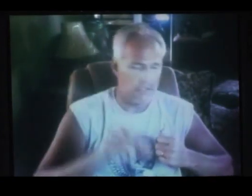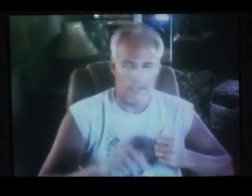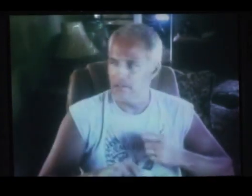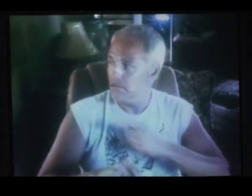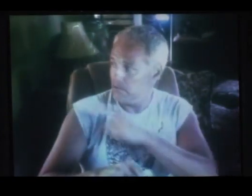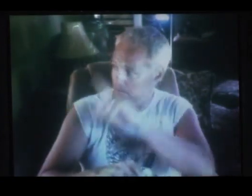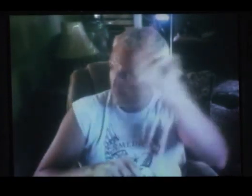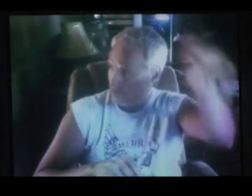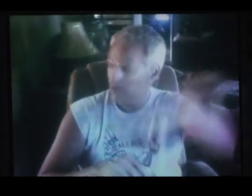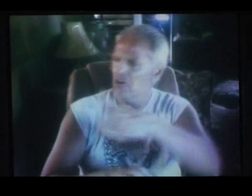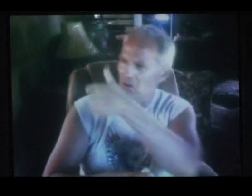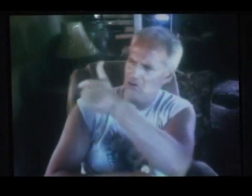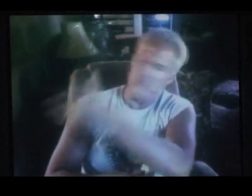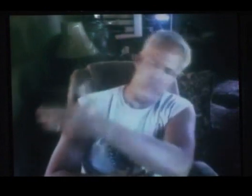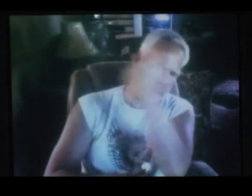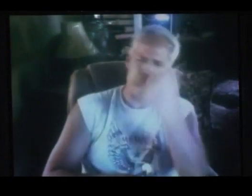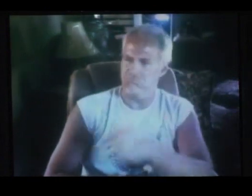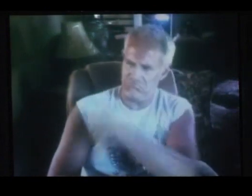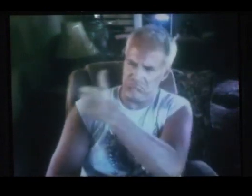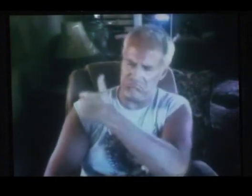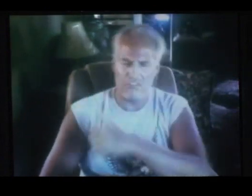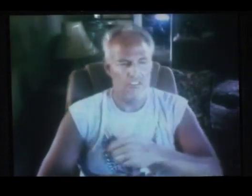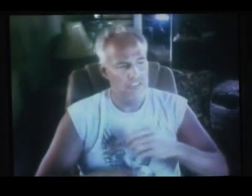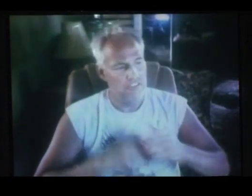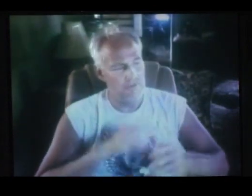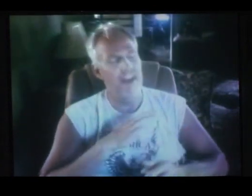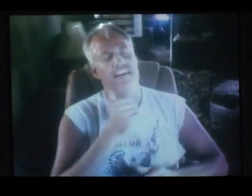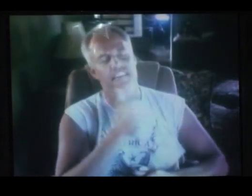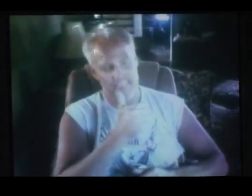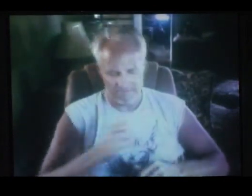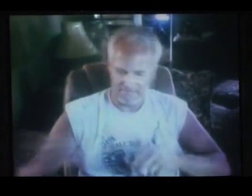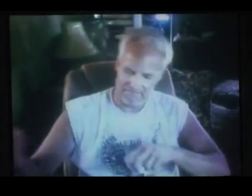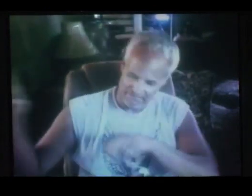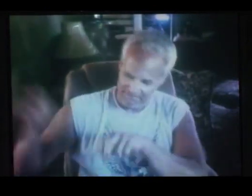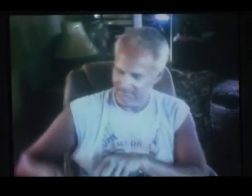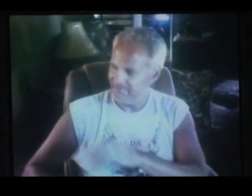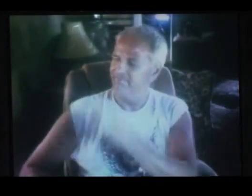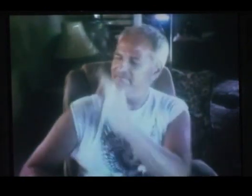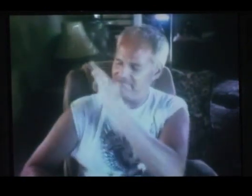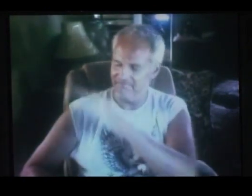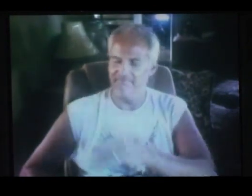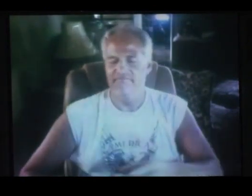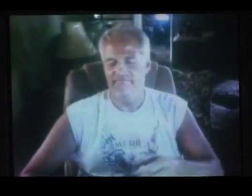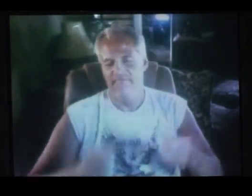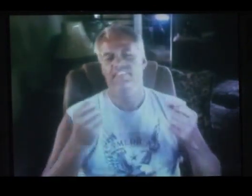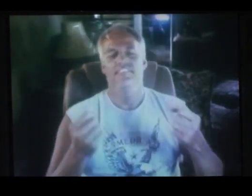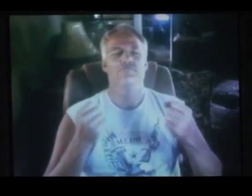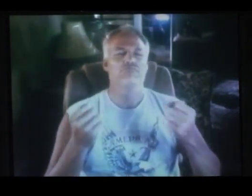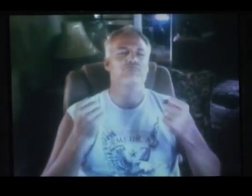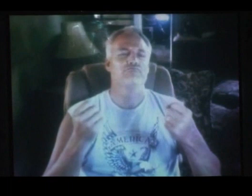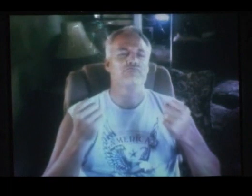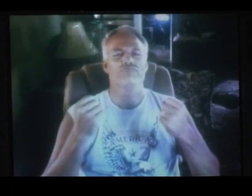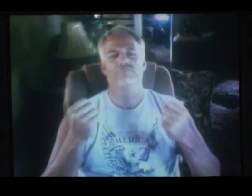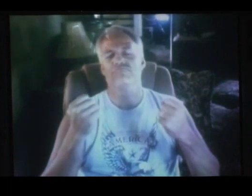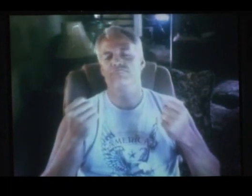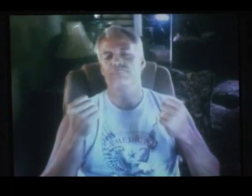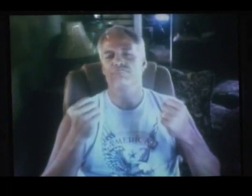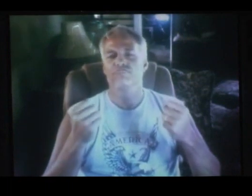I'm going that way, and he's like, oh, going that way, yeah, sure, hop in, let's go. The man's like, great, okay, so cool, we're good. So they start driving along